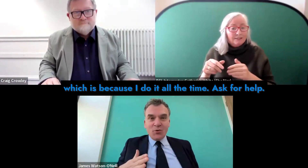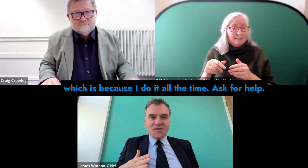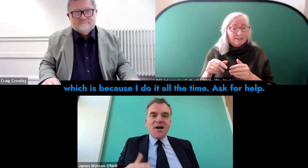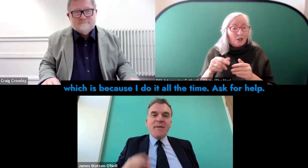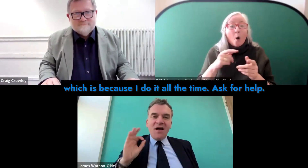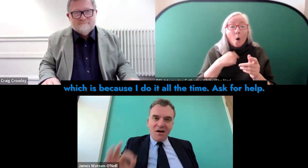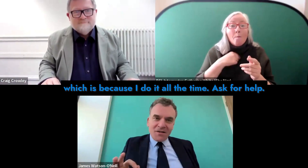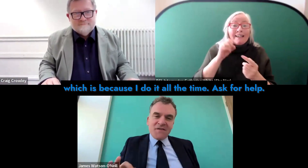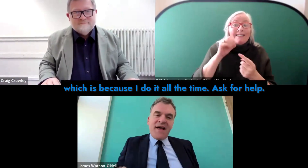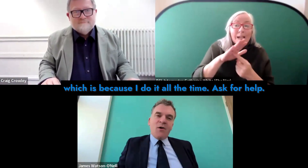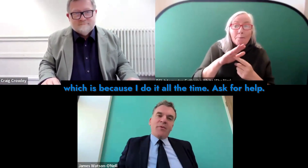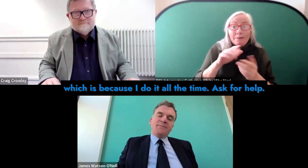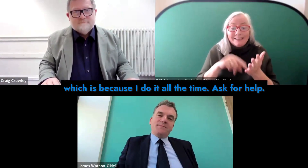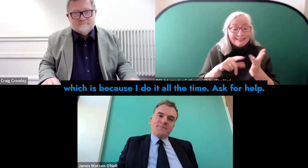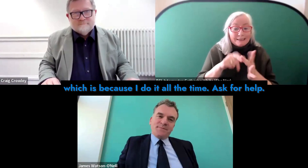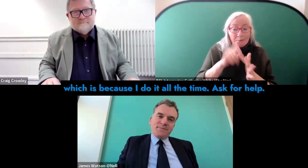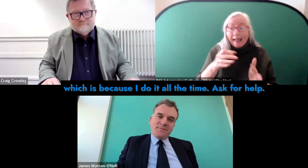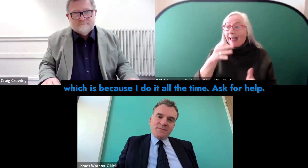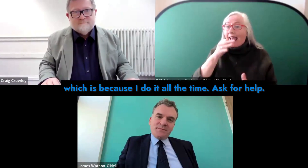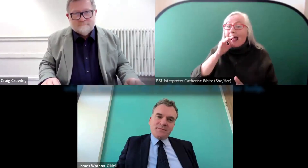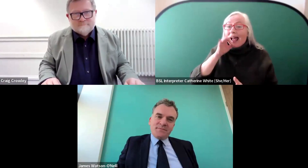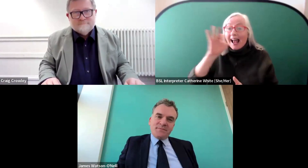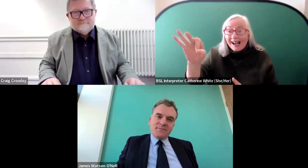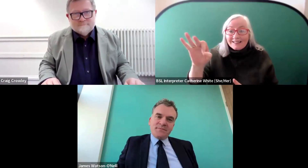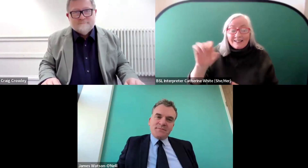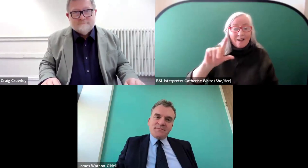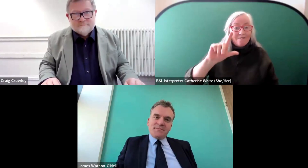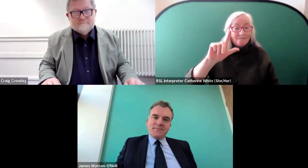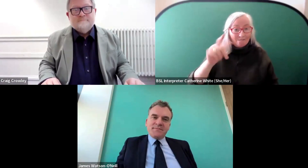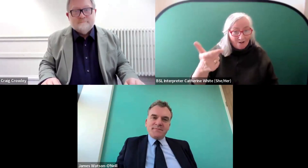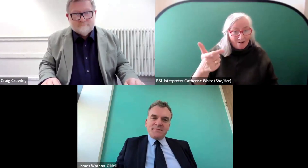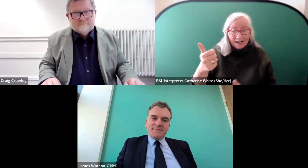tip, which is because I do it all the time. Ask for help.